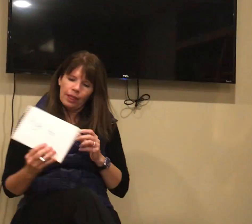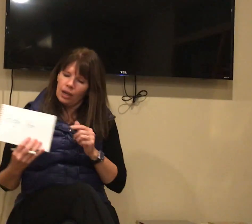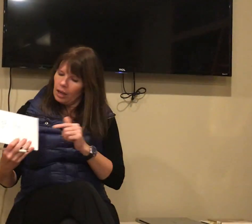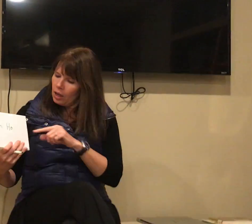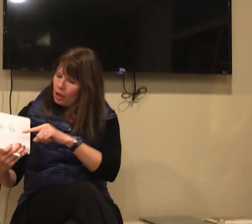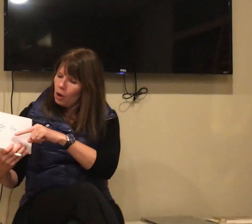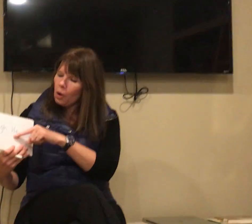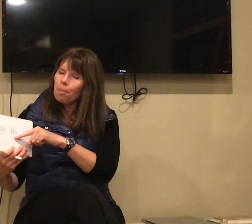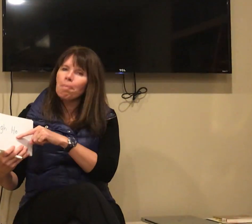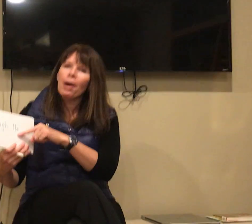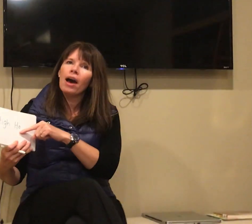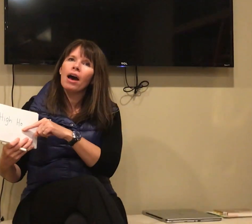Hope.